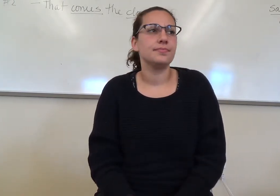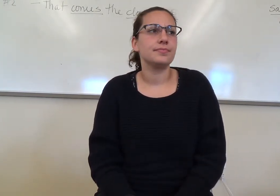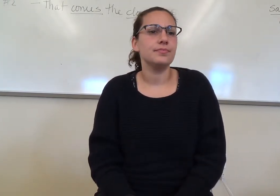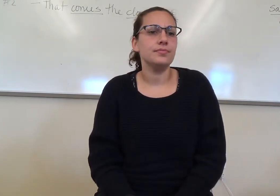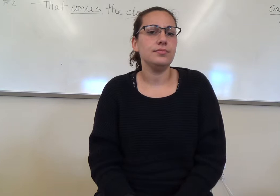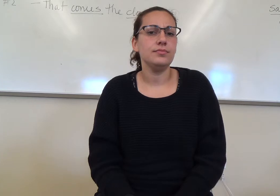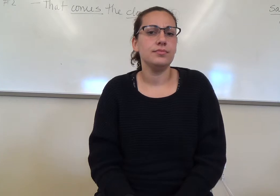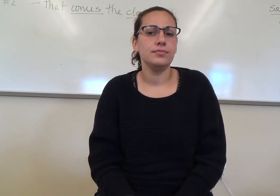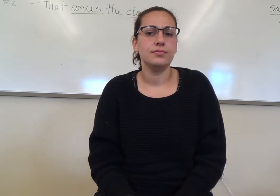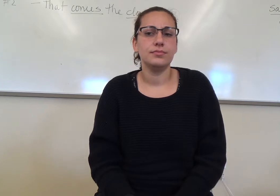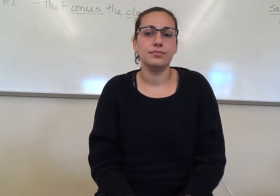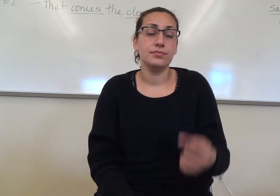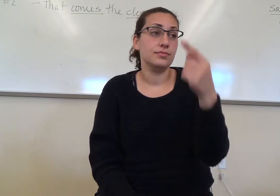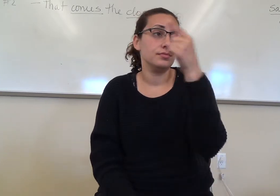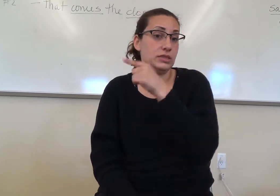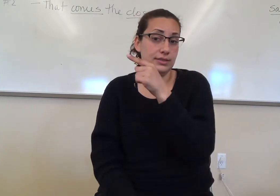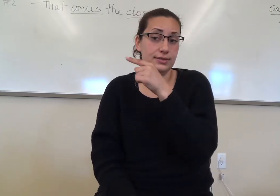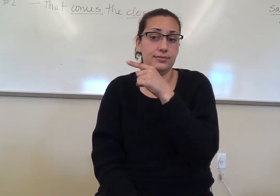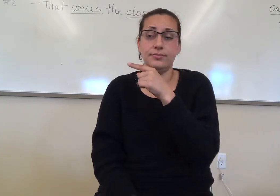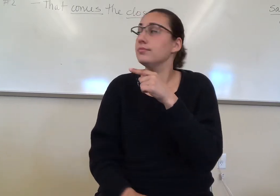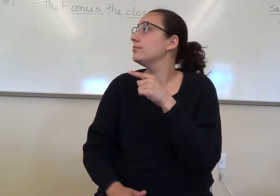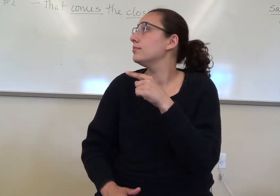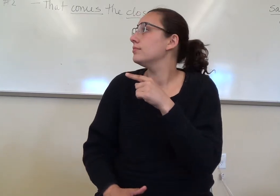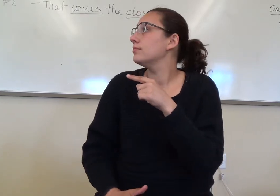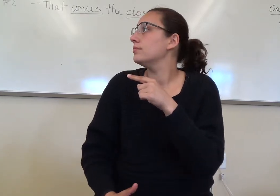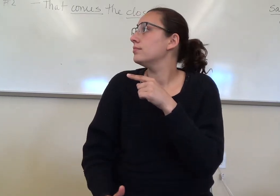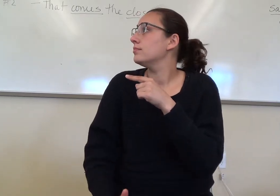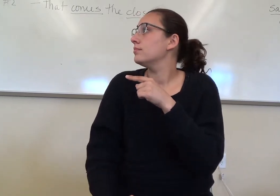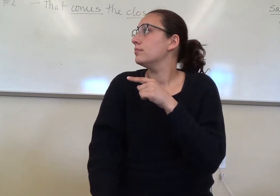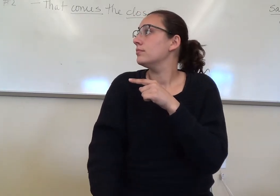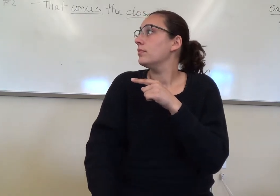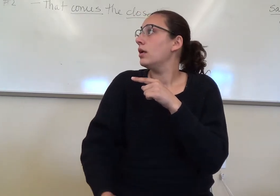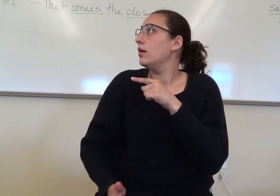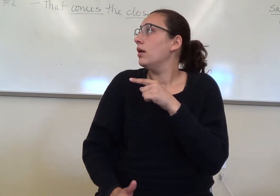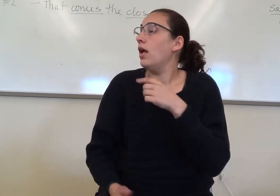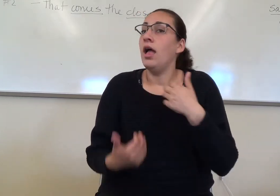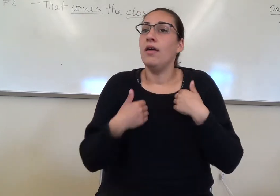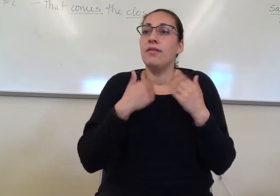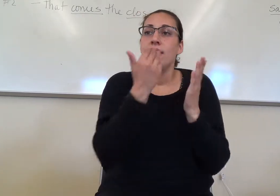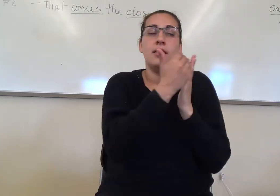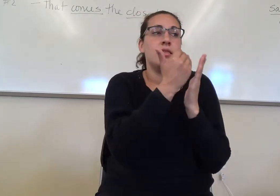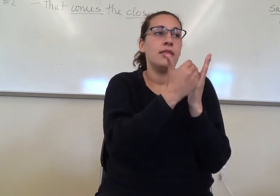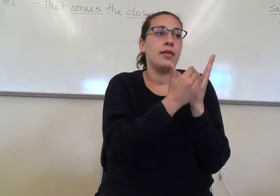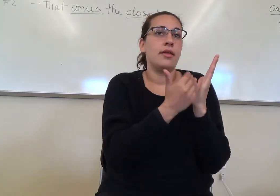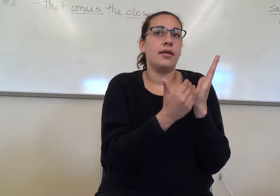So this one we can revert back to our list. We make a list,